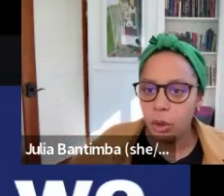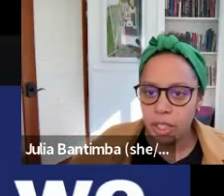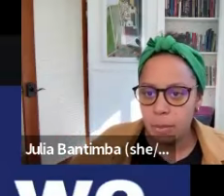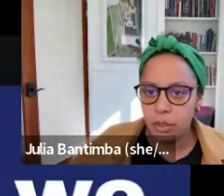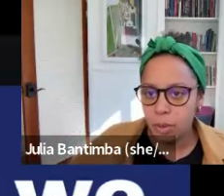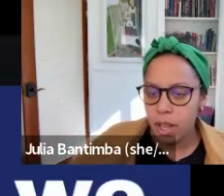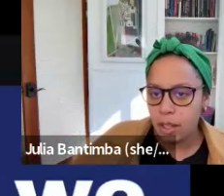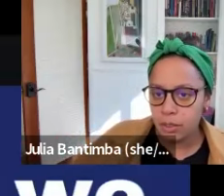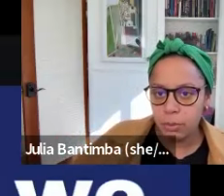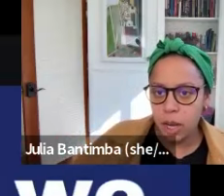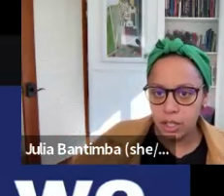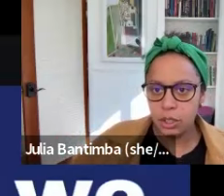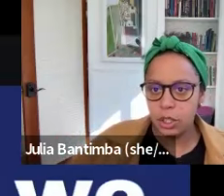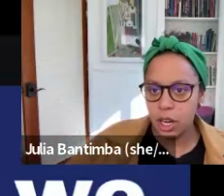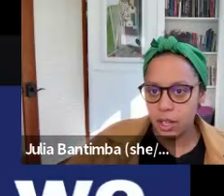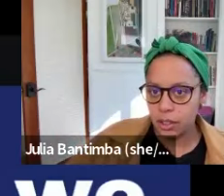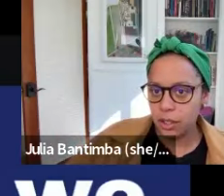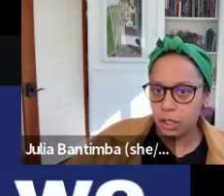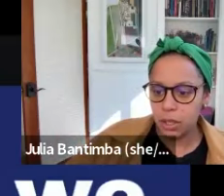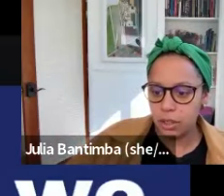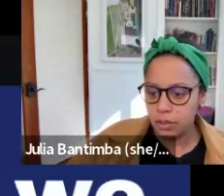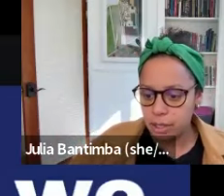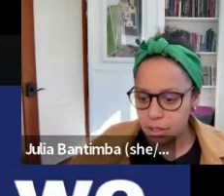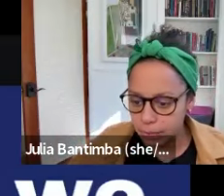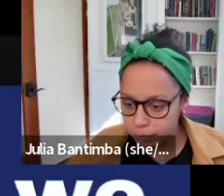relinquishment not only coming from a lack of bonding to a child,